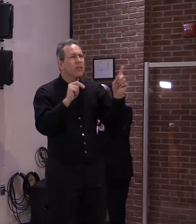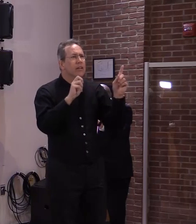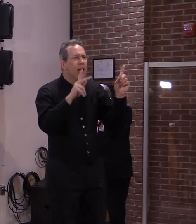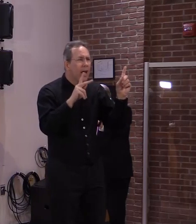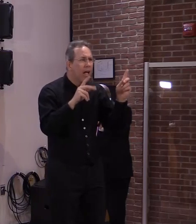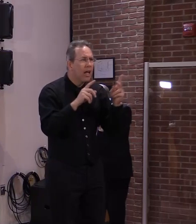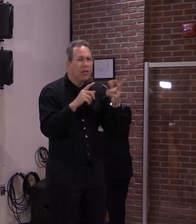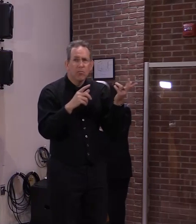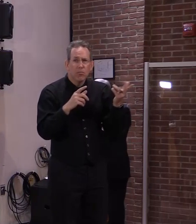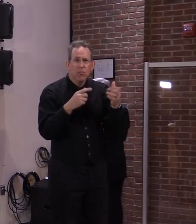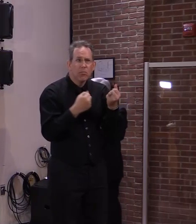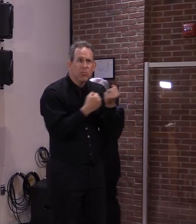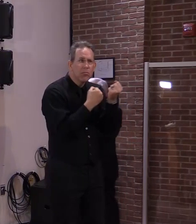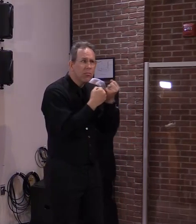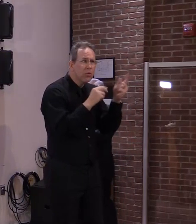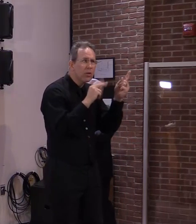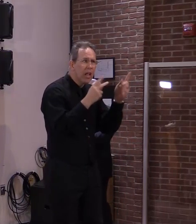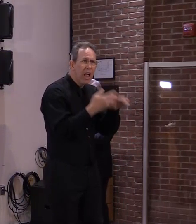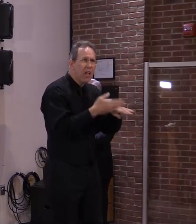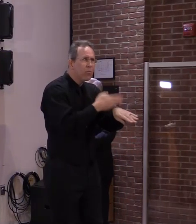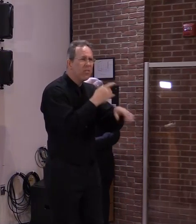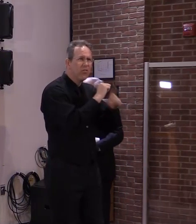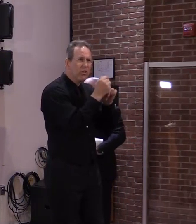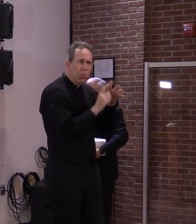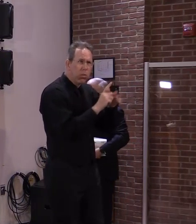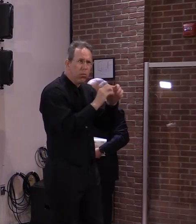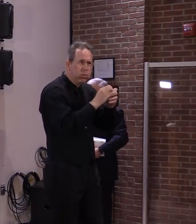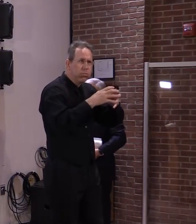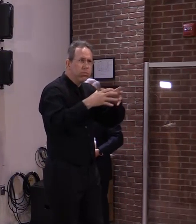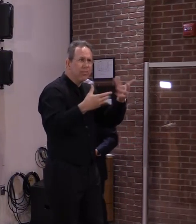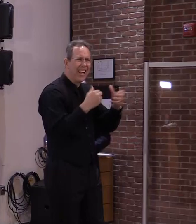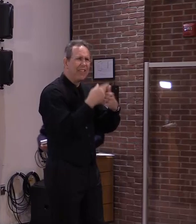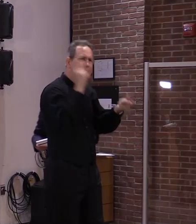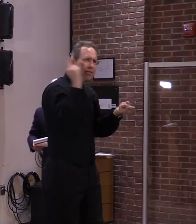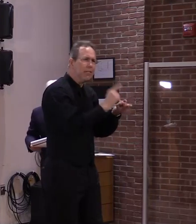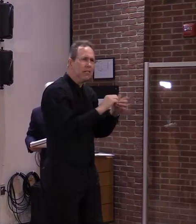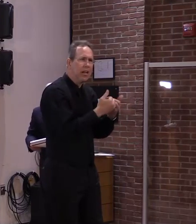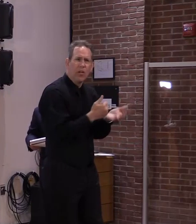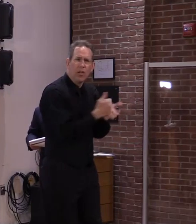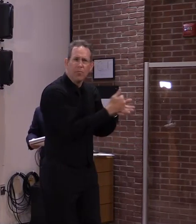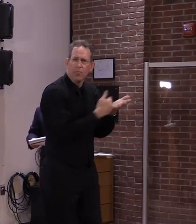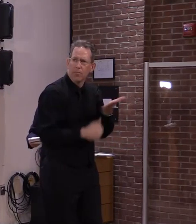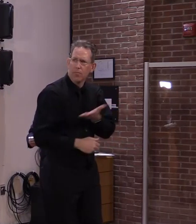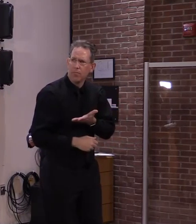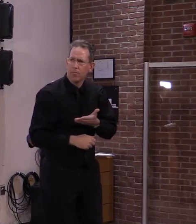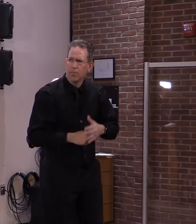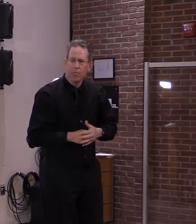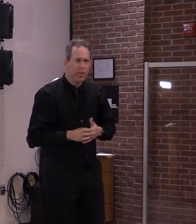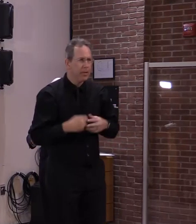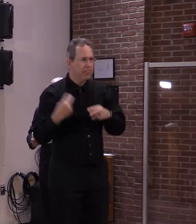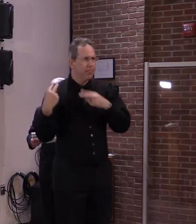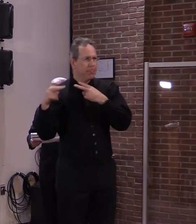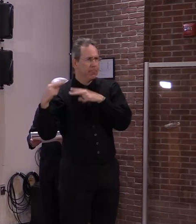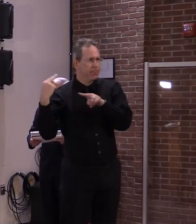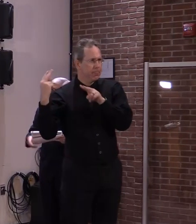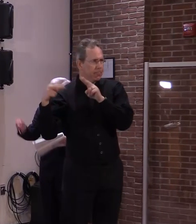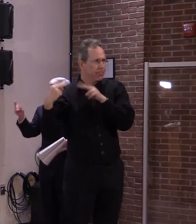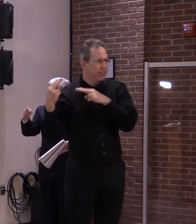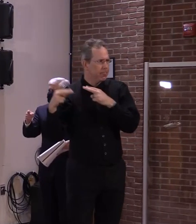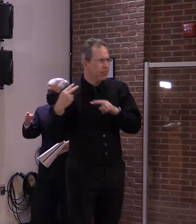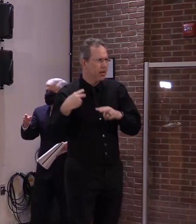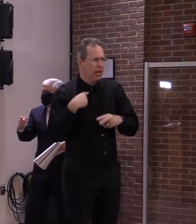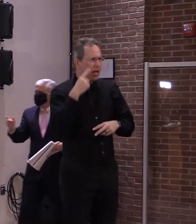to improve the situation here? I know we've been working to try and improve the situation. I don't know whether Dr. Levine